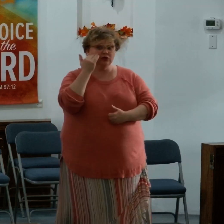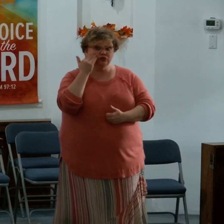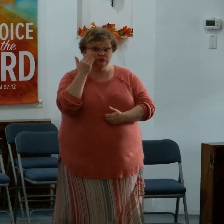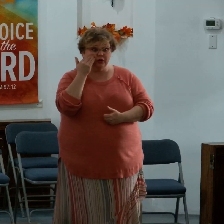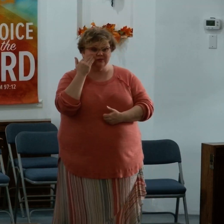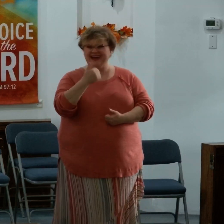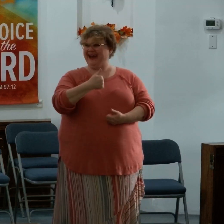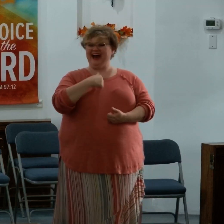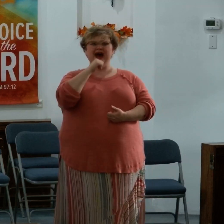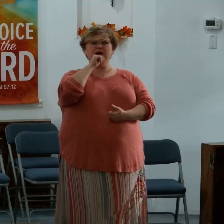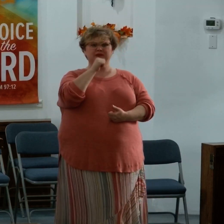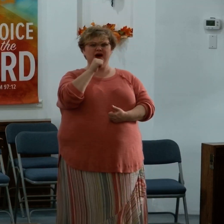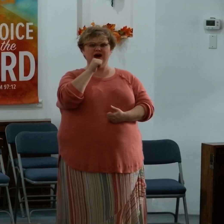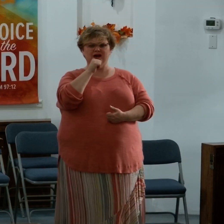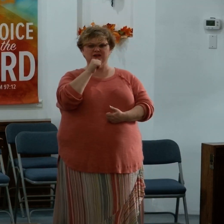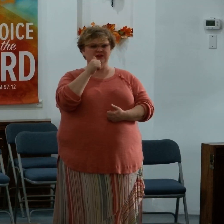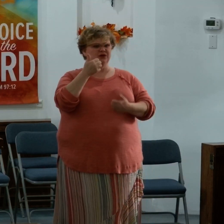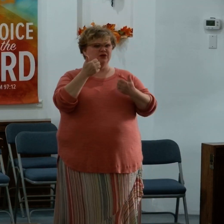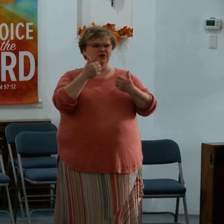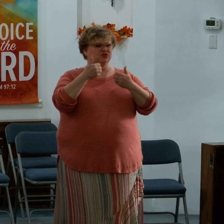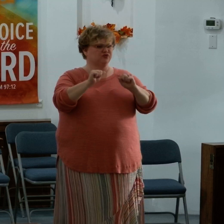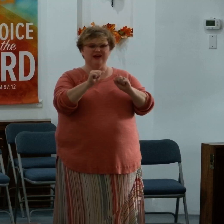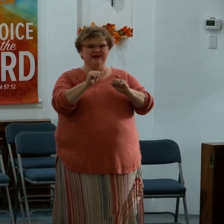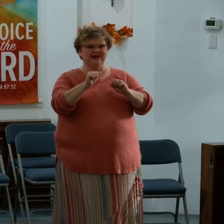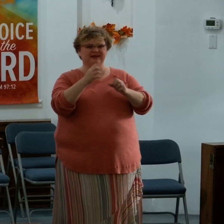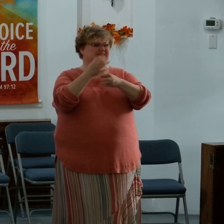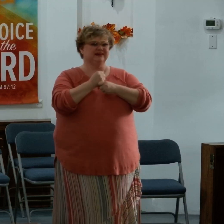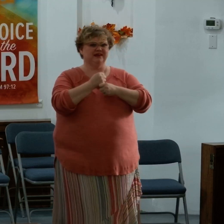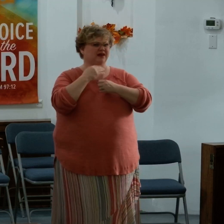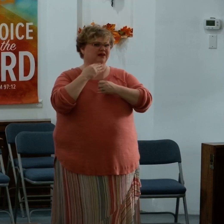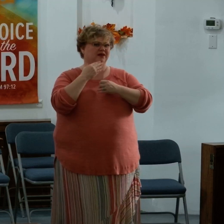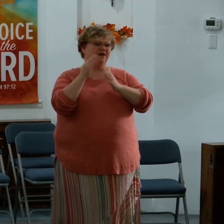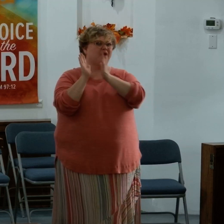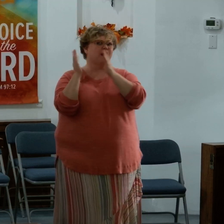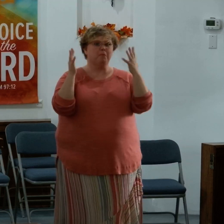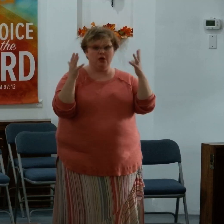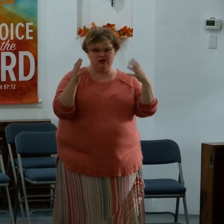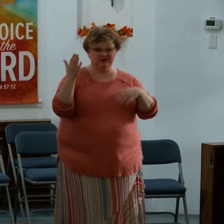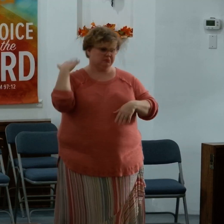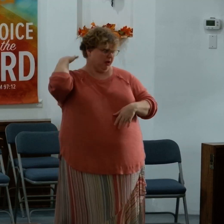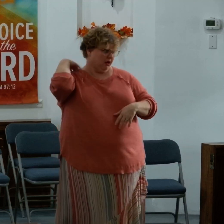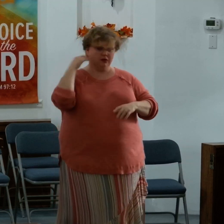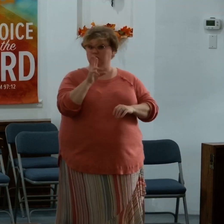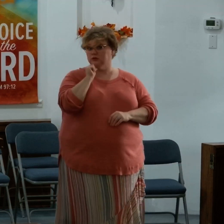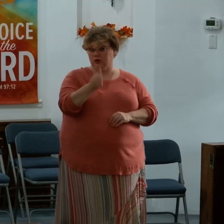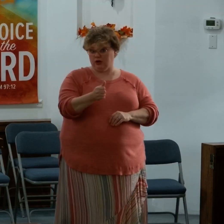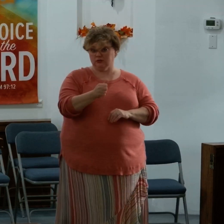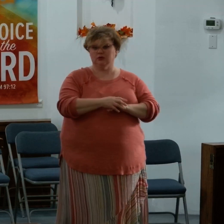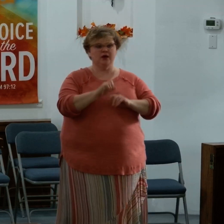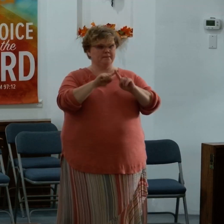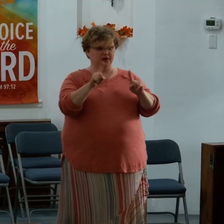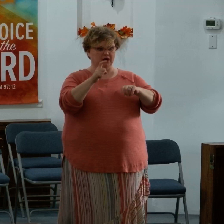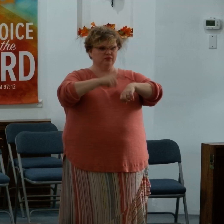I am not up here looking for any kind of backpack pattern. Don't you dare go there with me. But let me tell you what, when it's time for